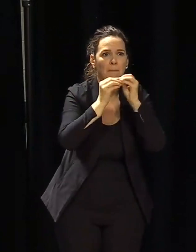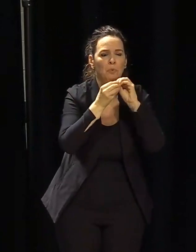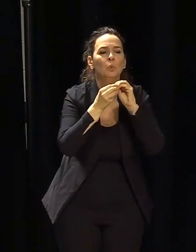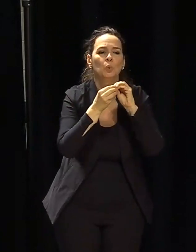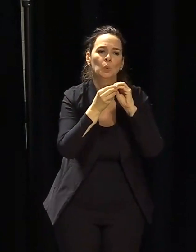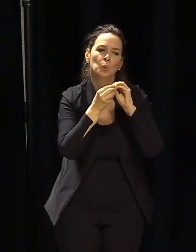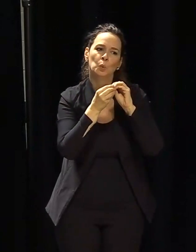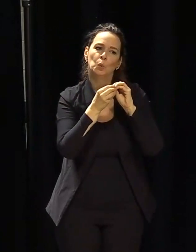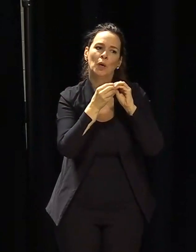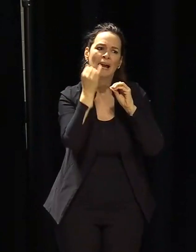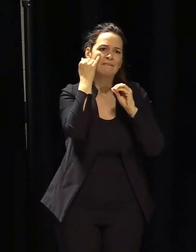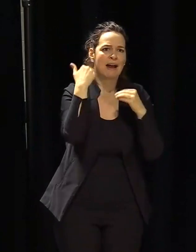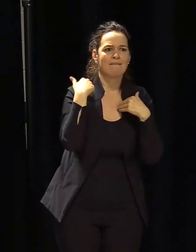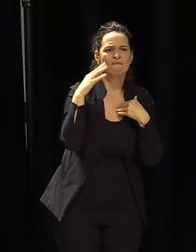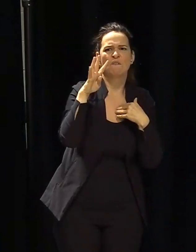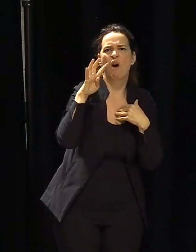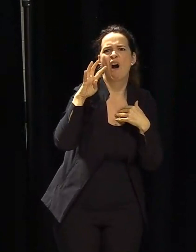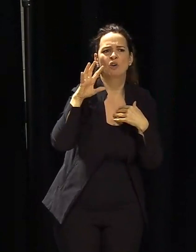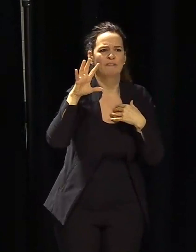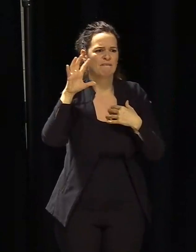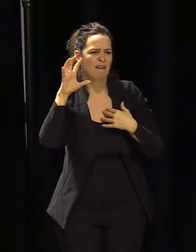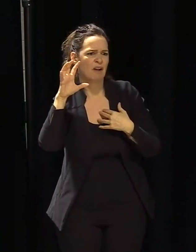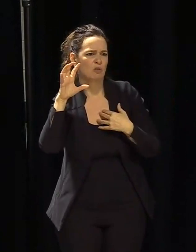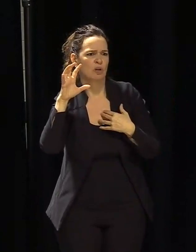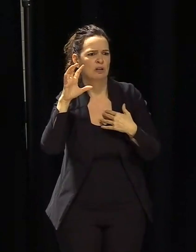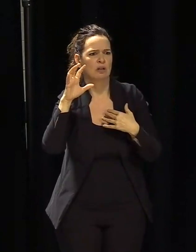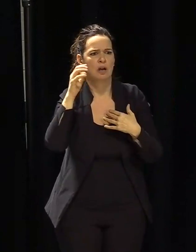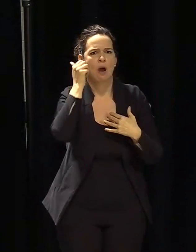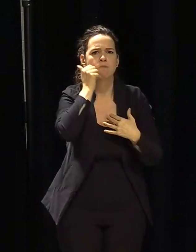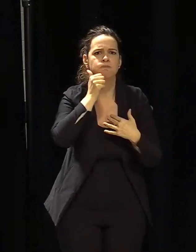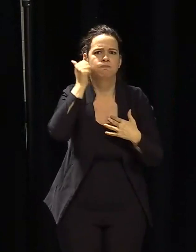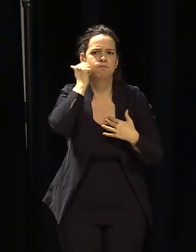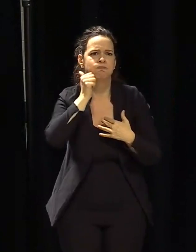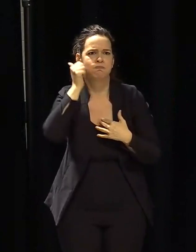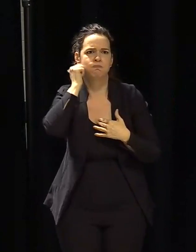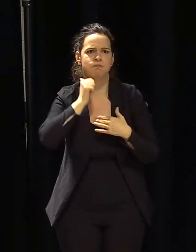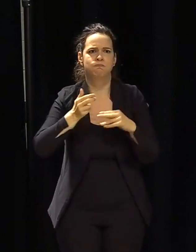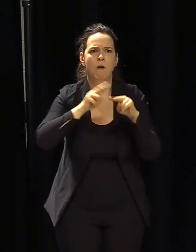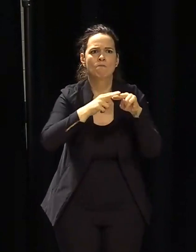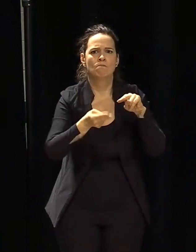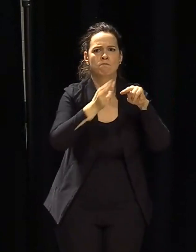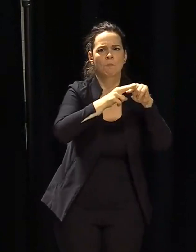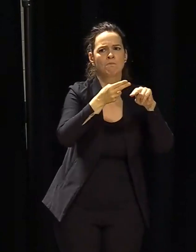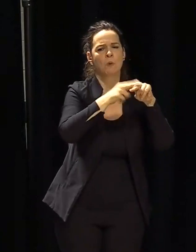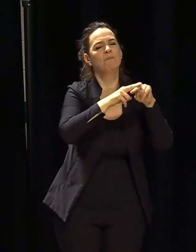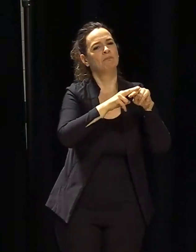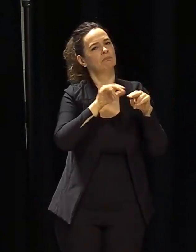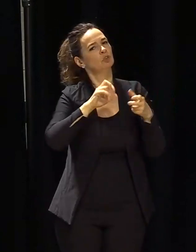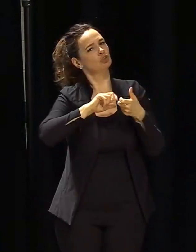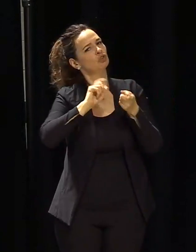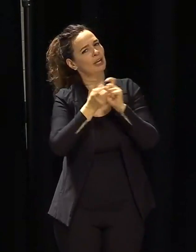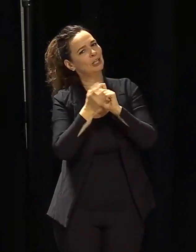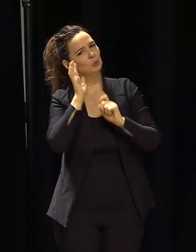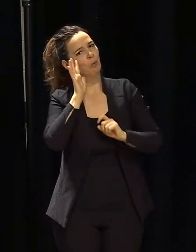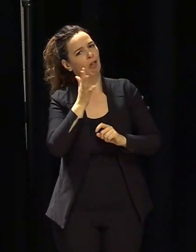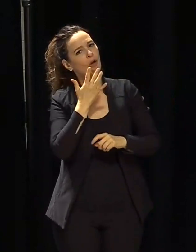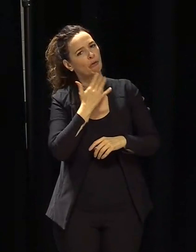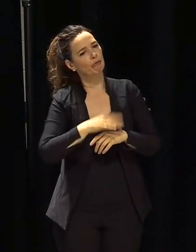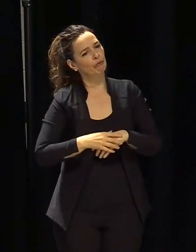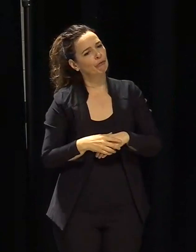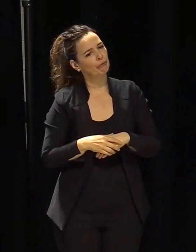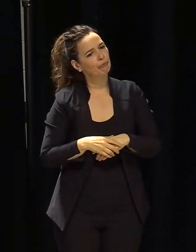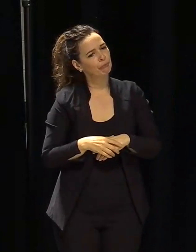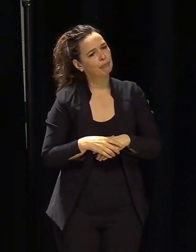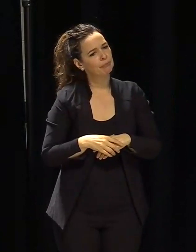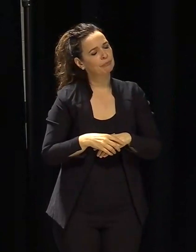400 to 500 new cases a day, that changes everything, right? So part of this is based off of how many new